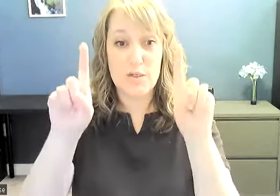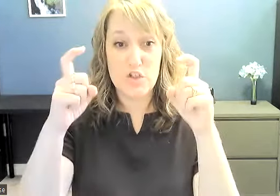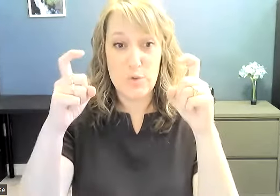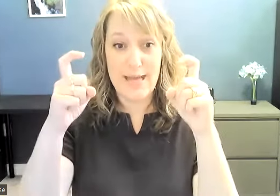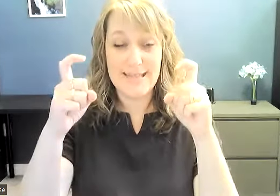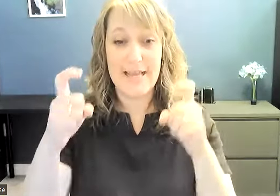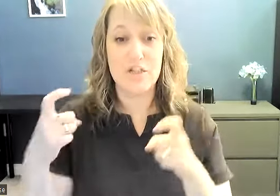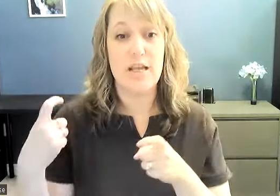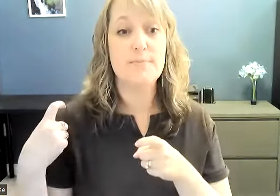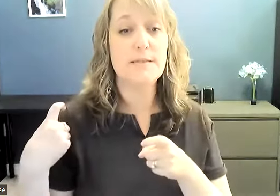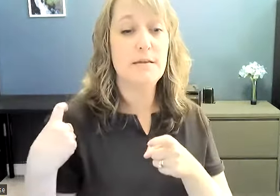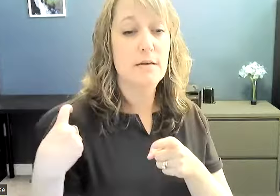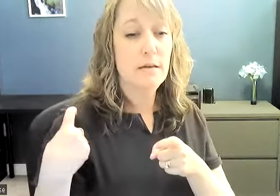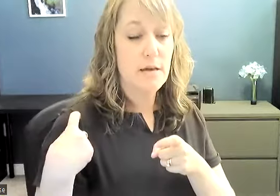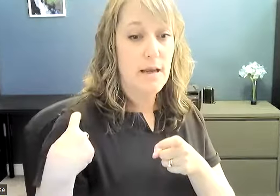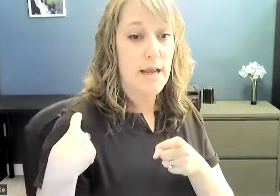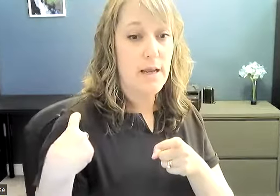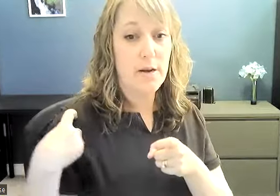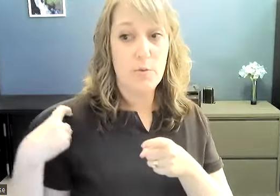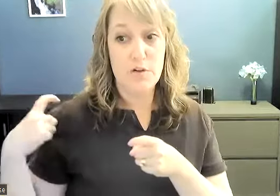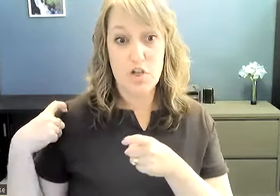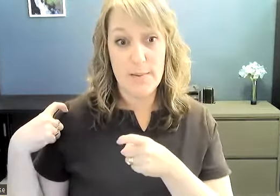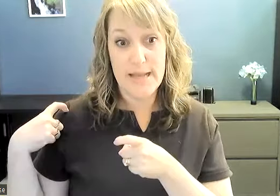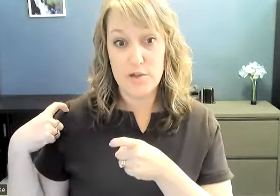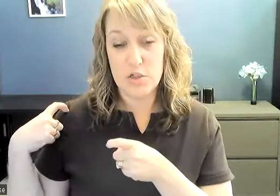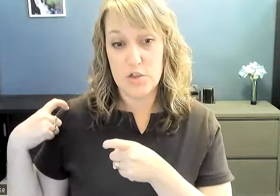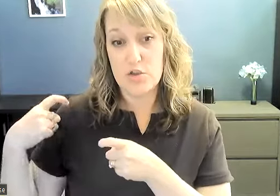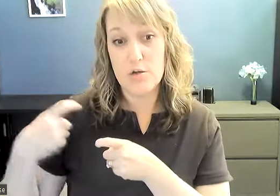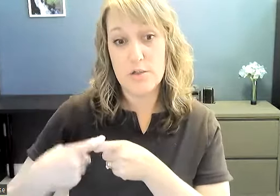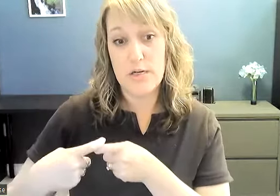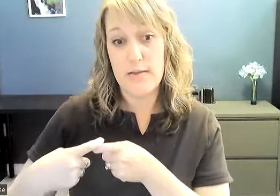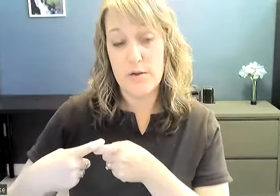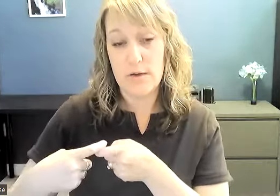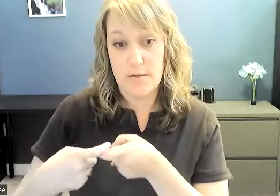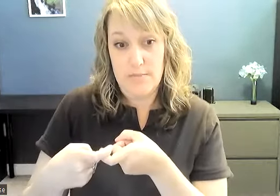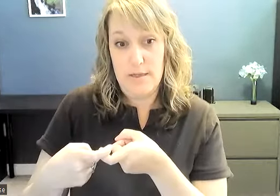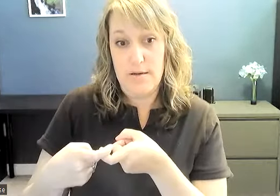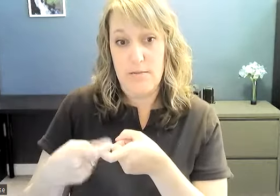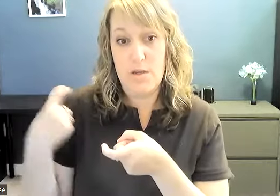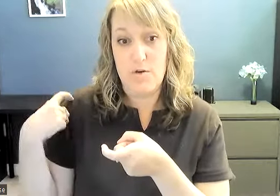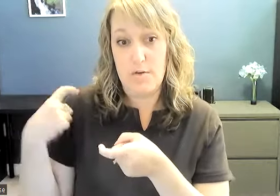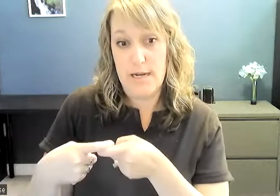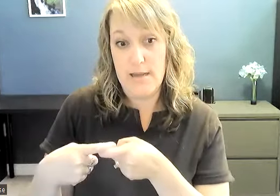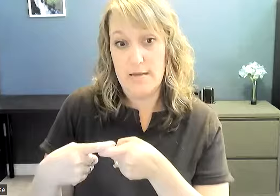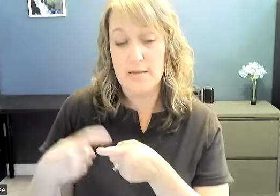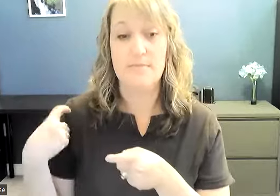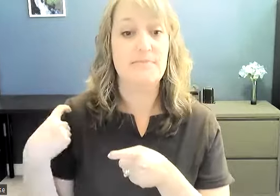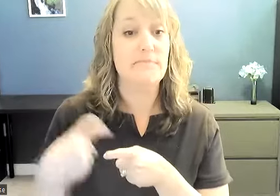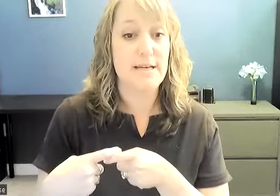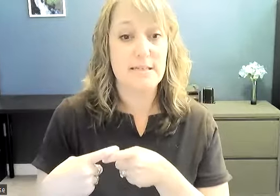2 X hand shapes. And with your dominant hand, you touch your shoulder, and then you come and meet your other hand.